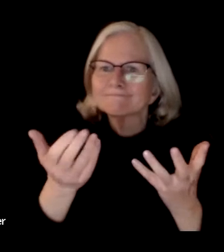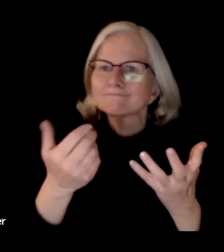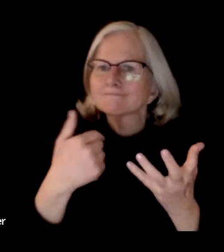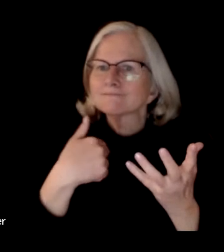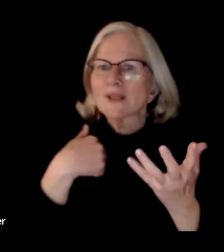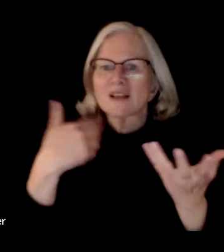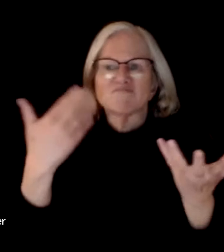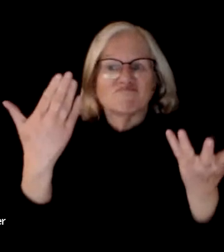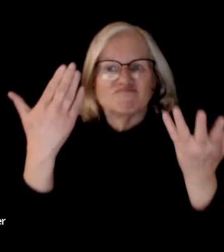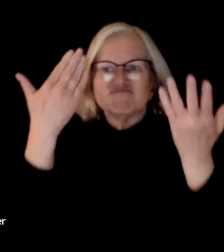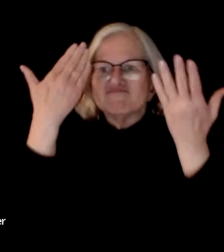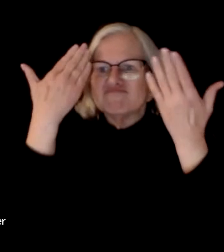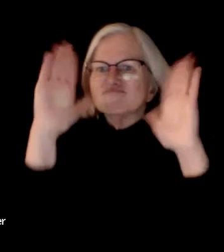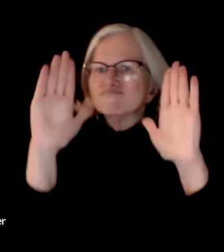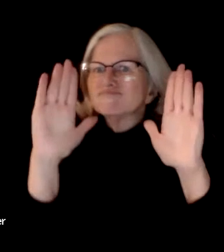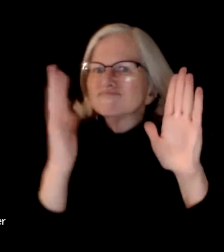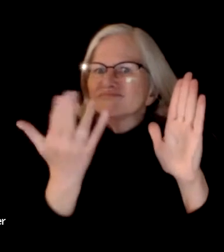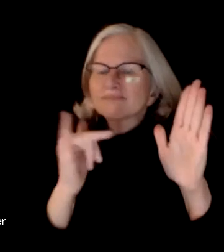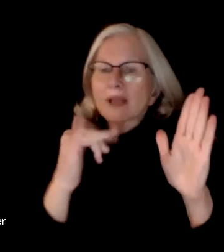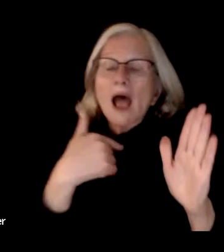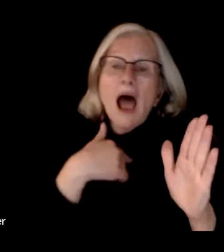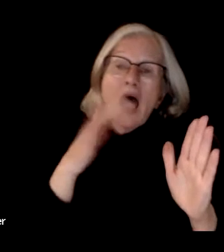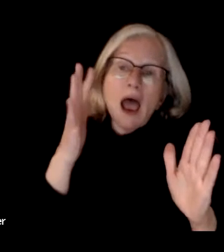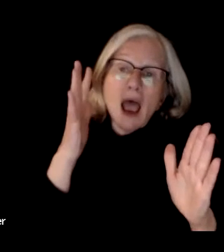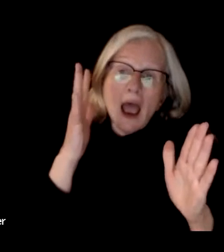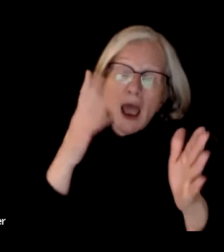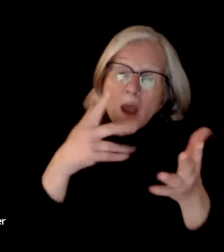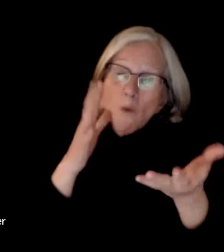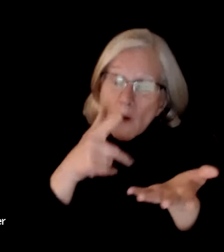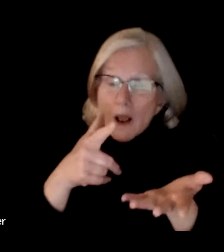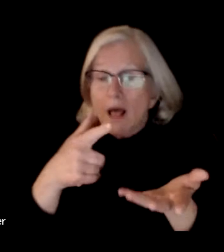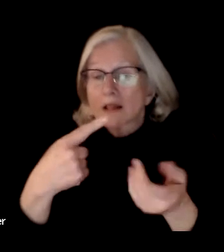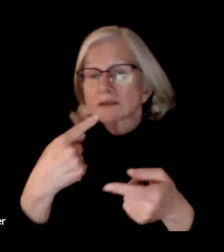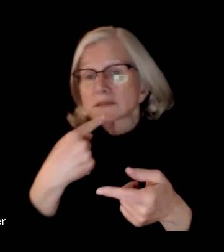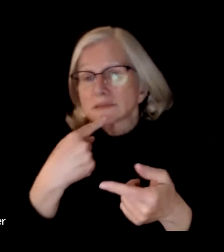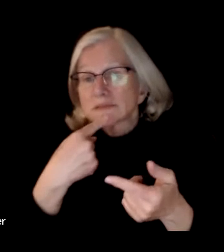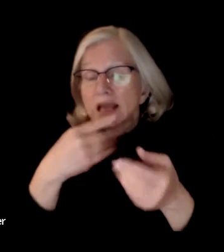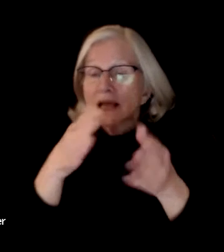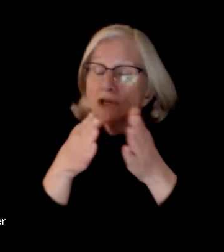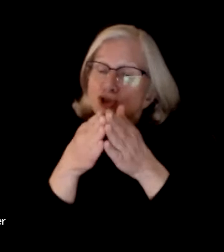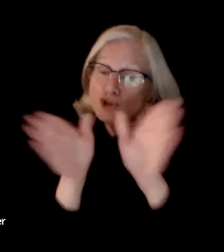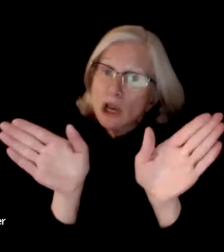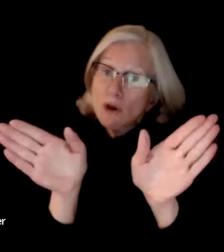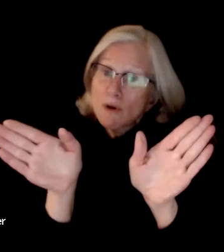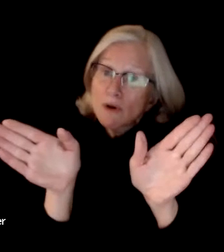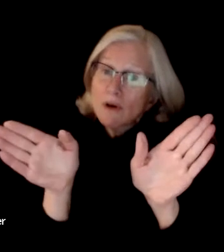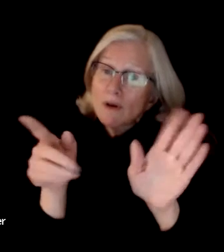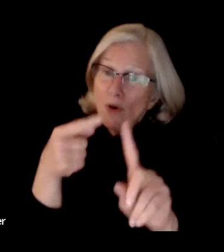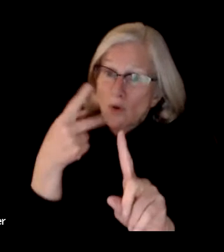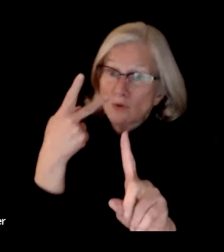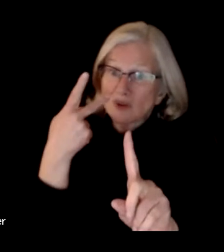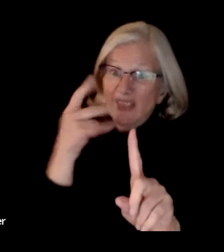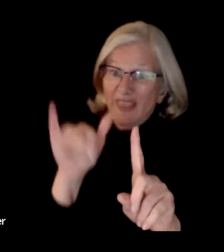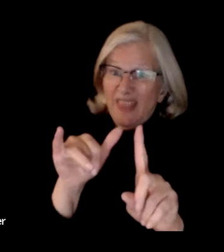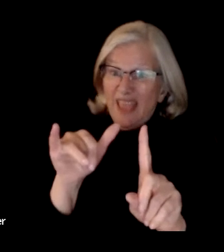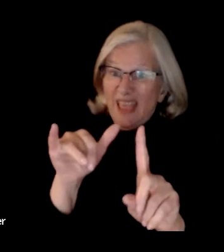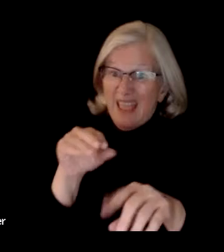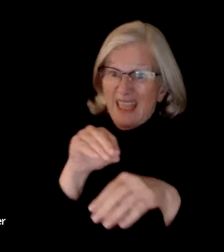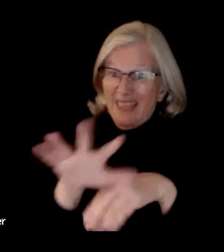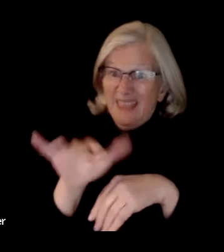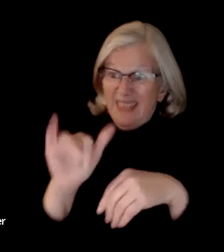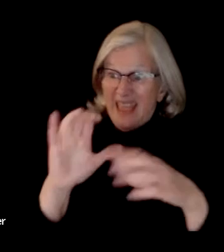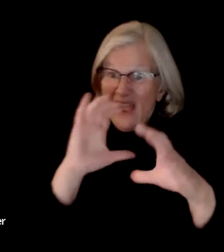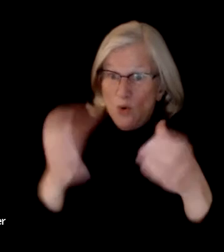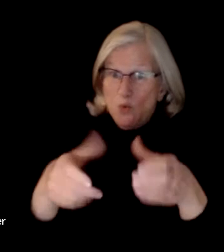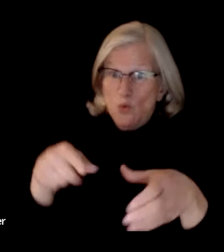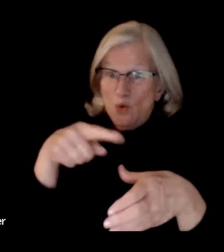is. I will say, in general, we see this virus, affecting that age group more. And so this